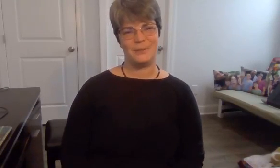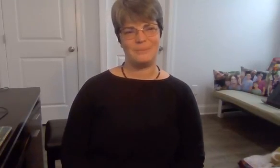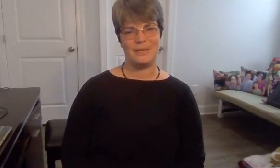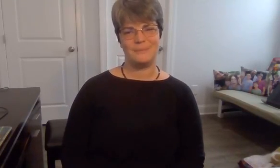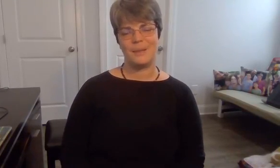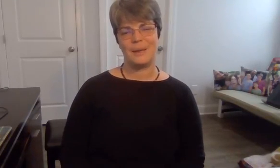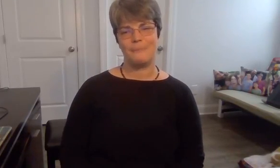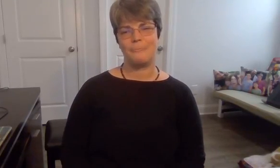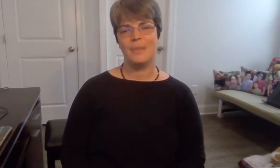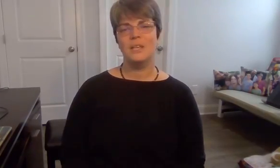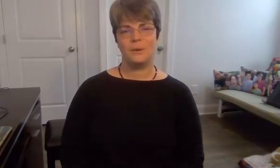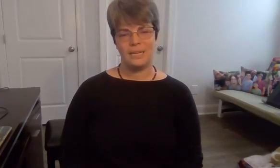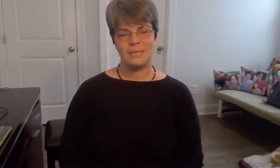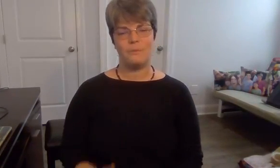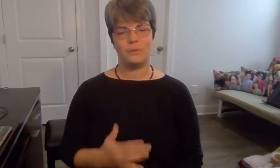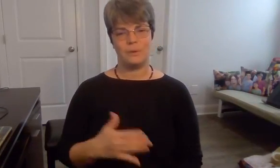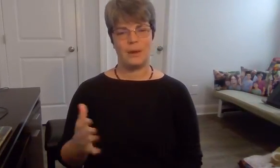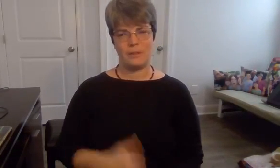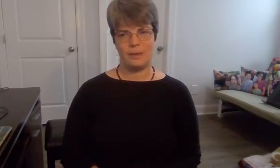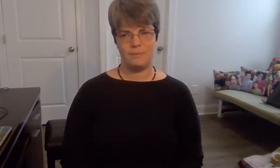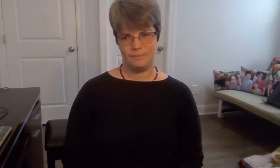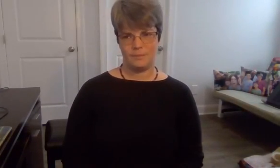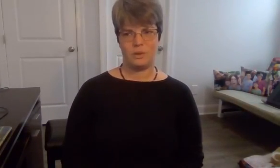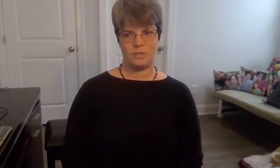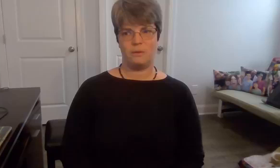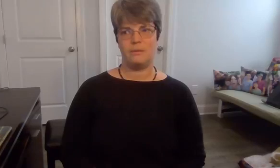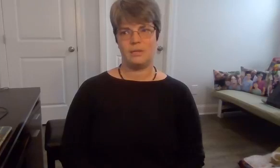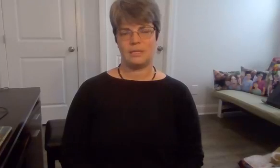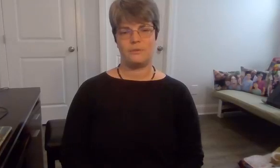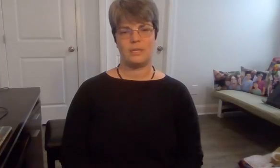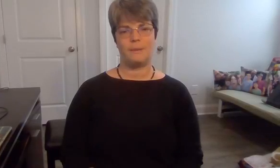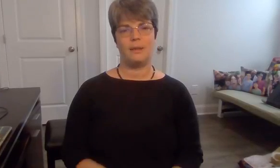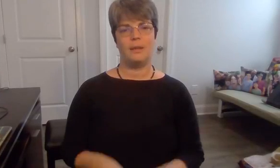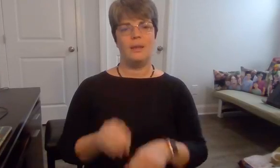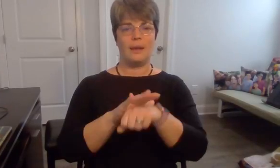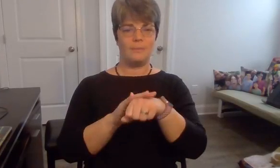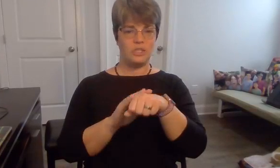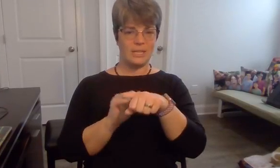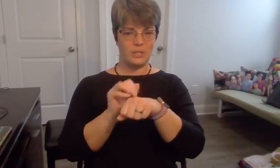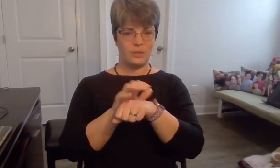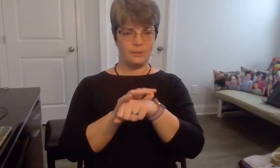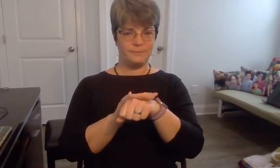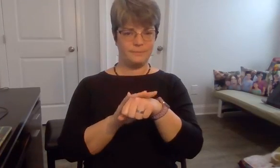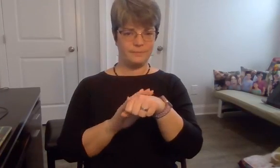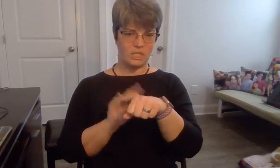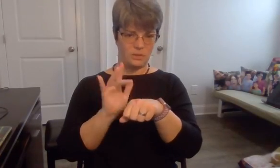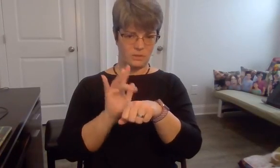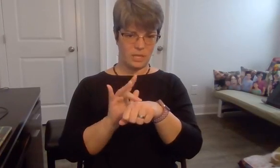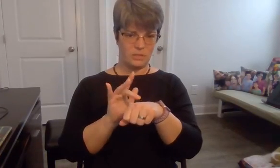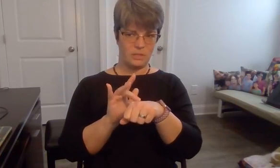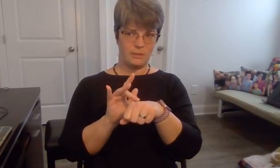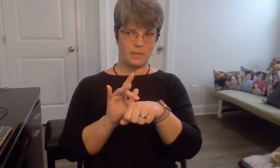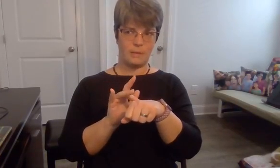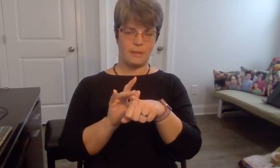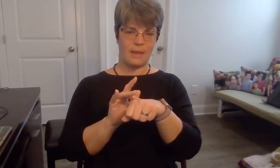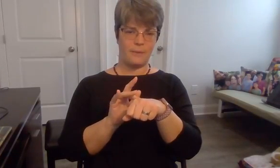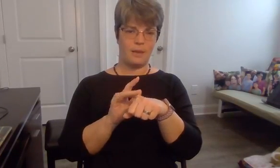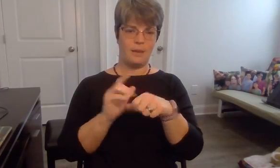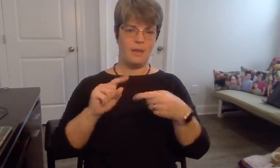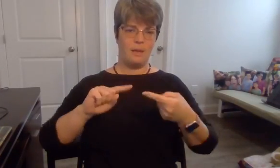space. So it's helpful to empower them also with a sign for stop. Gentle touches, we talked about that one. We